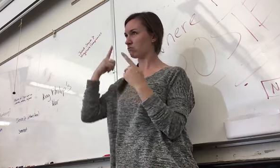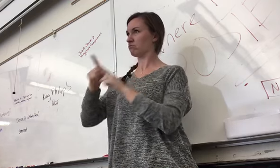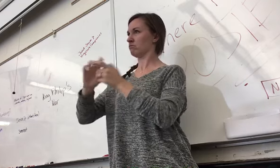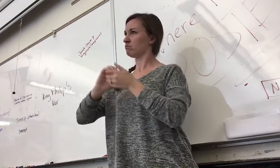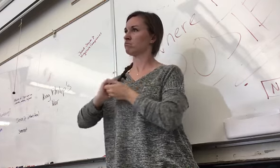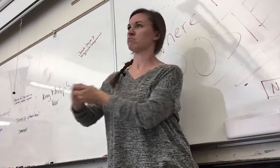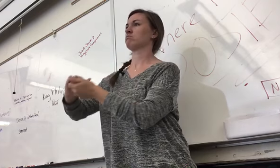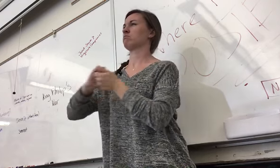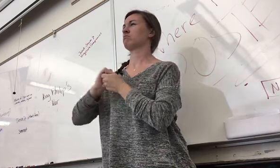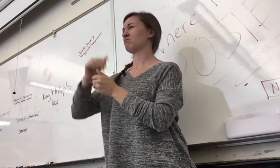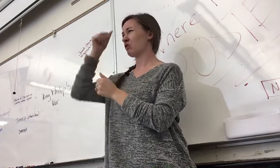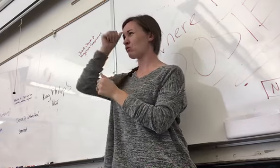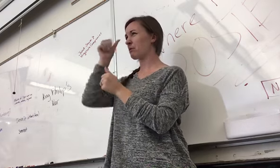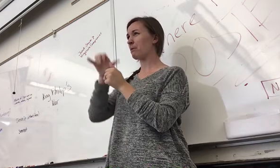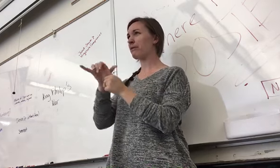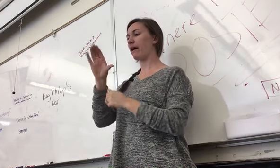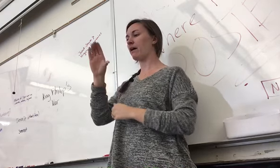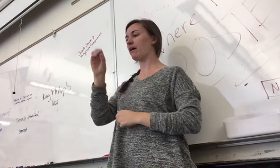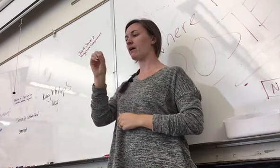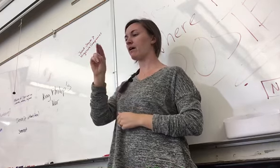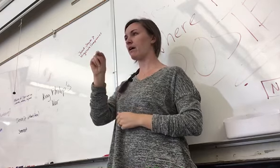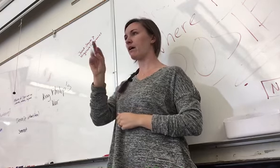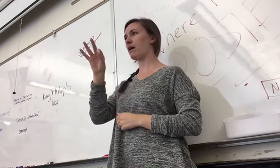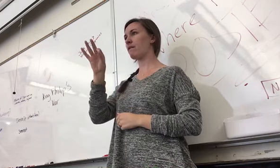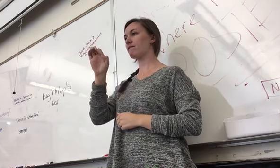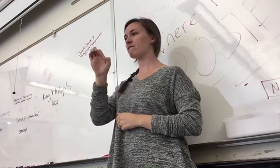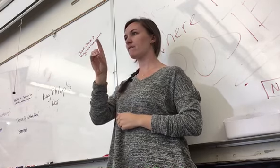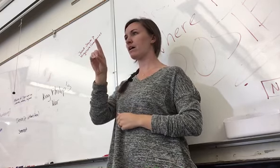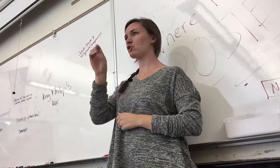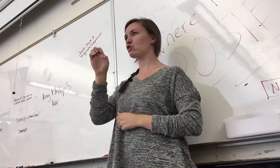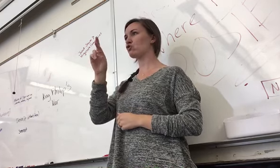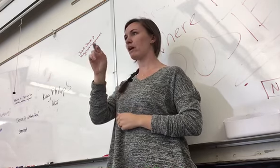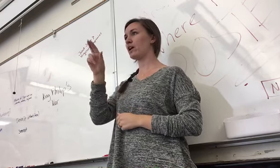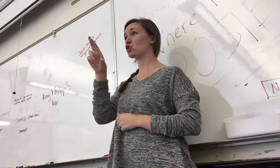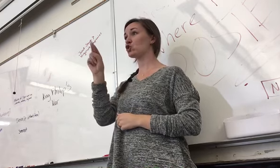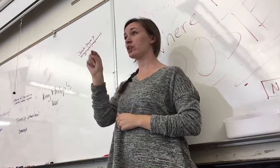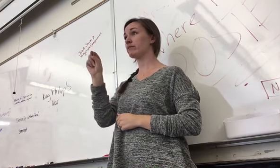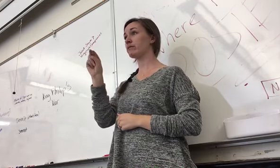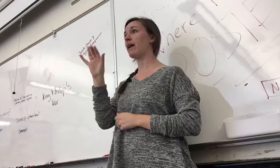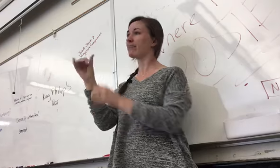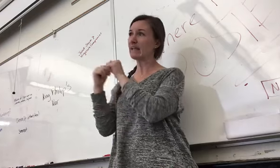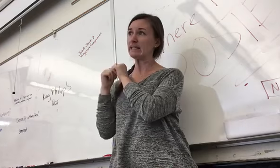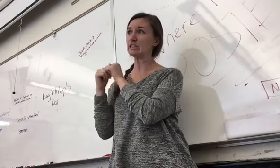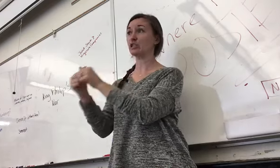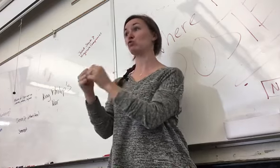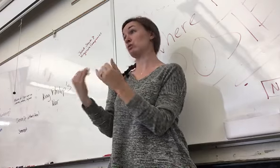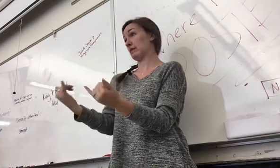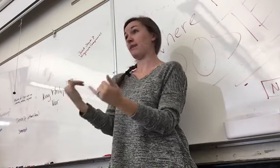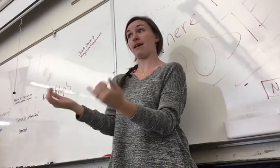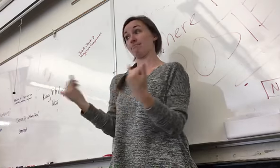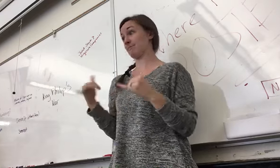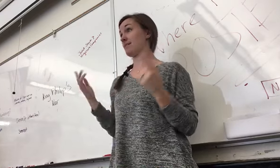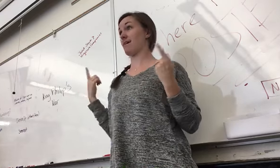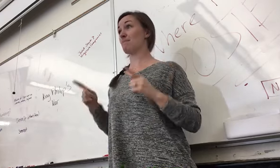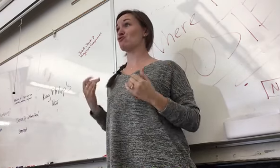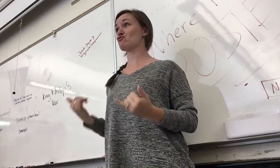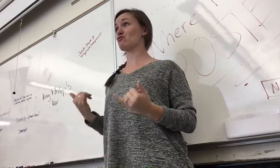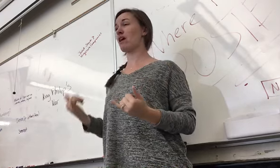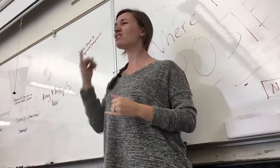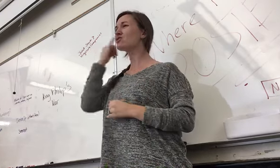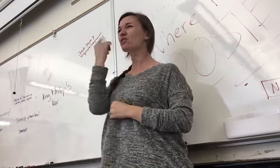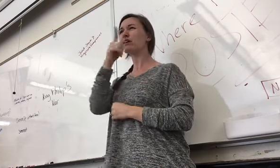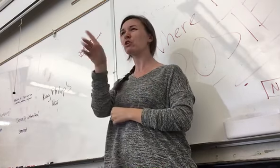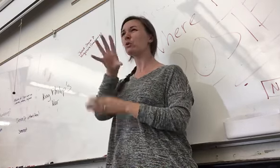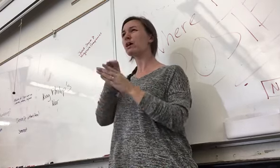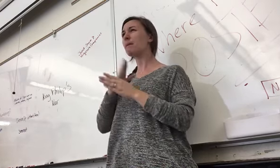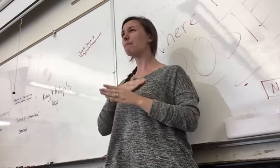joint confederation that continues to exist until today. Now that confederation, if you were in my class, you read